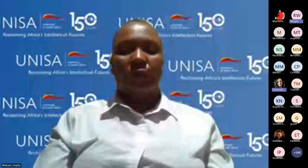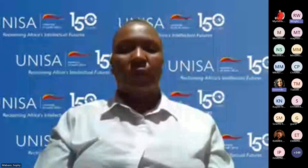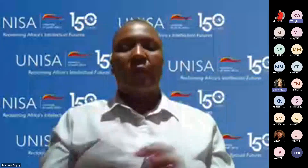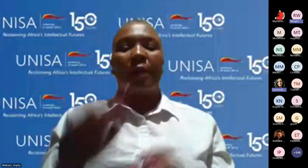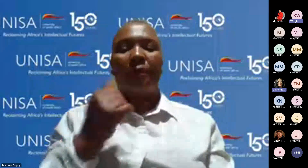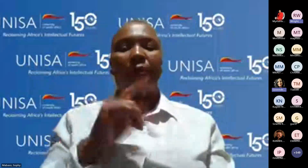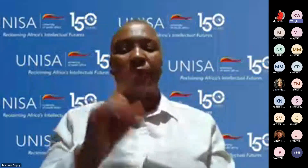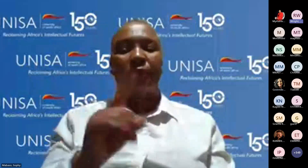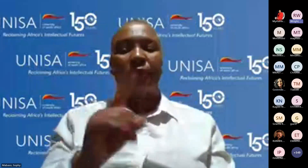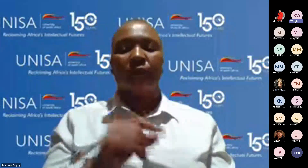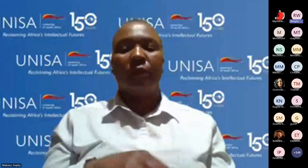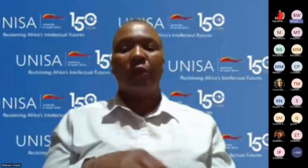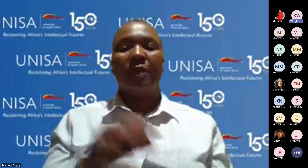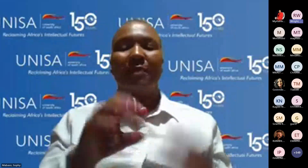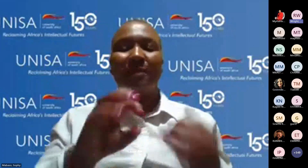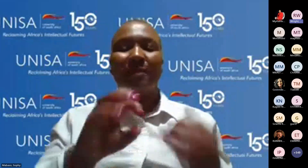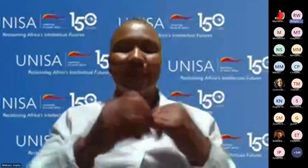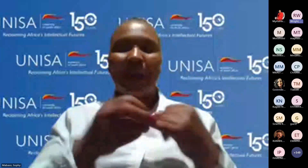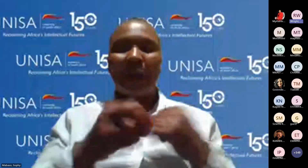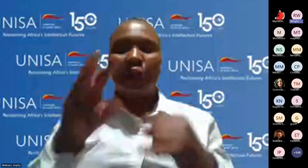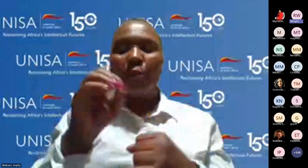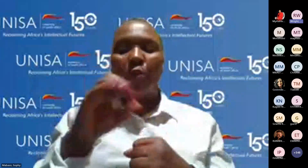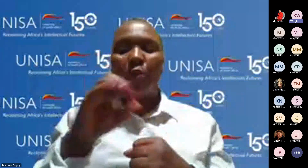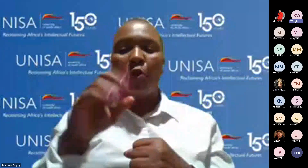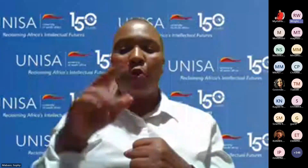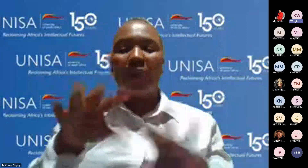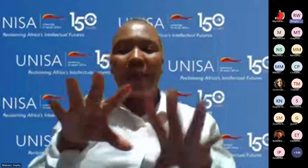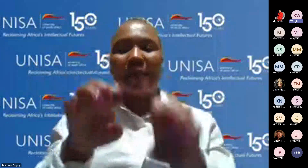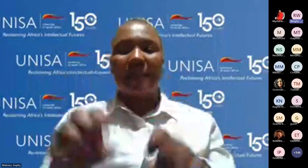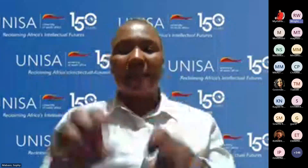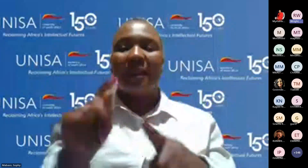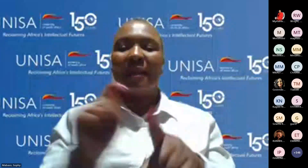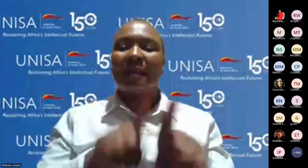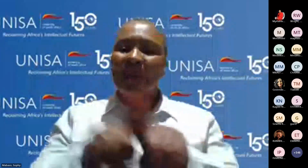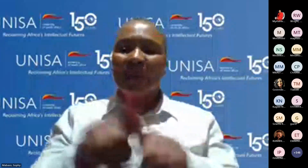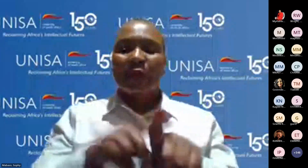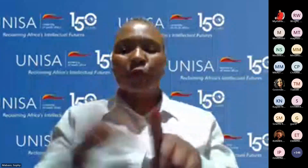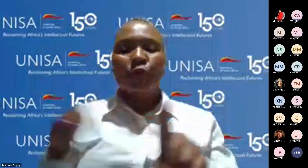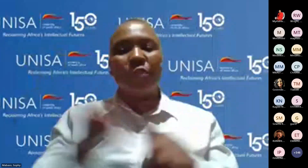the Richard. mock exam so that you can test it out and you know exactly what to expect.